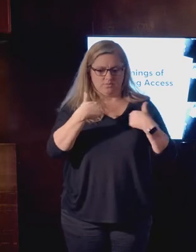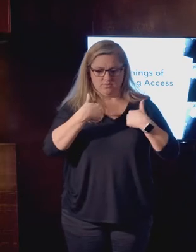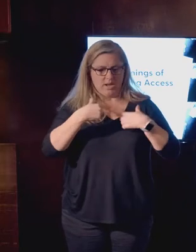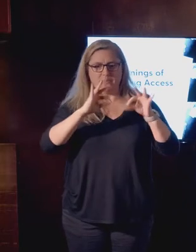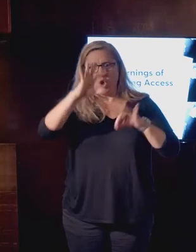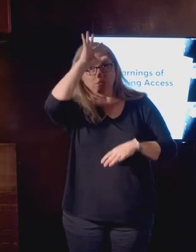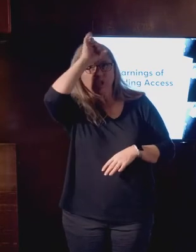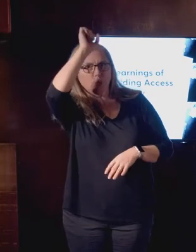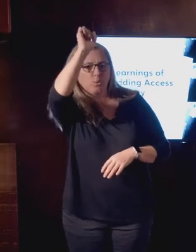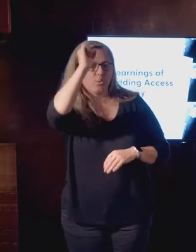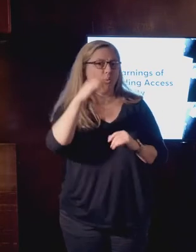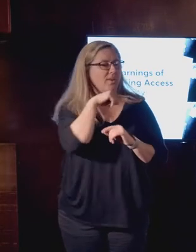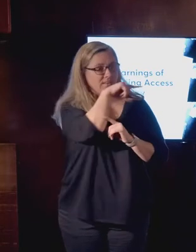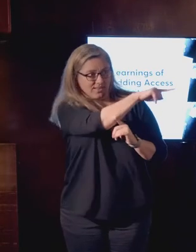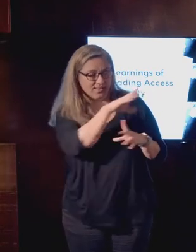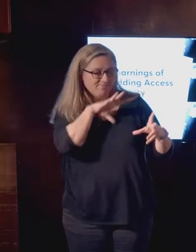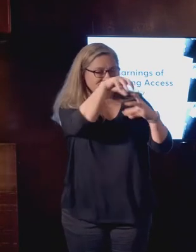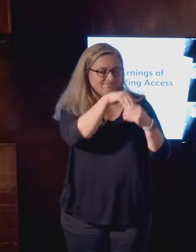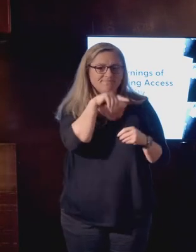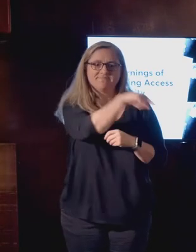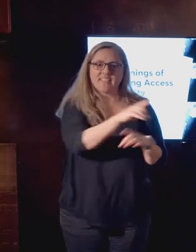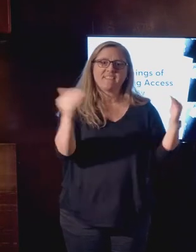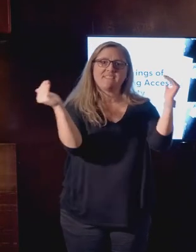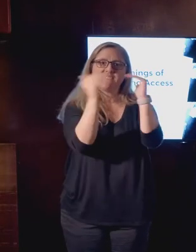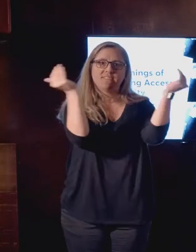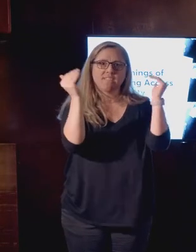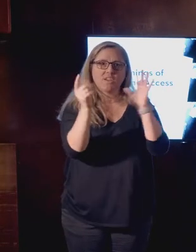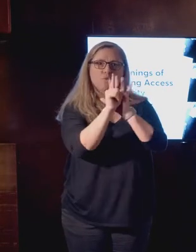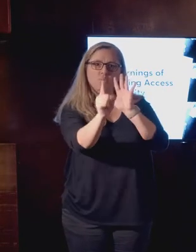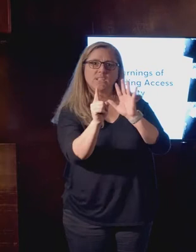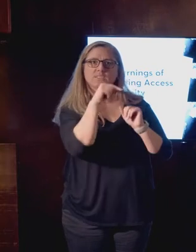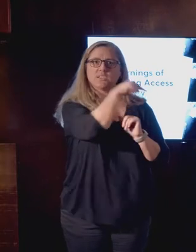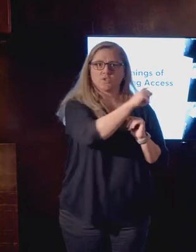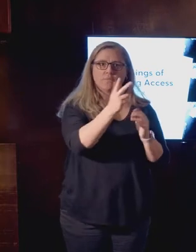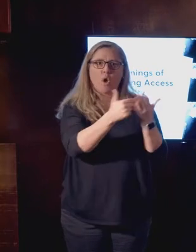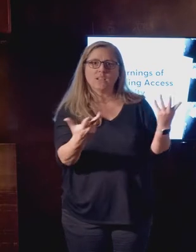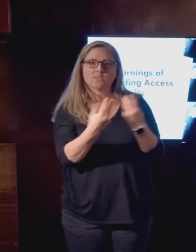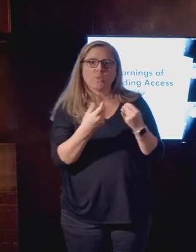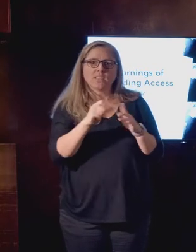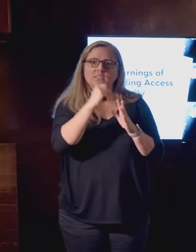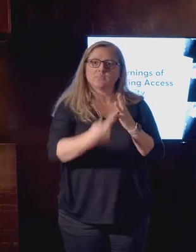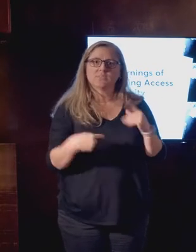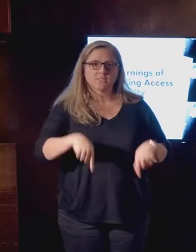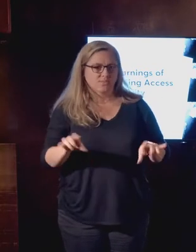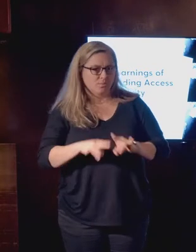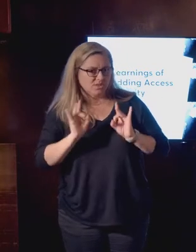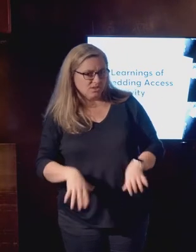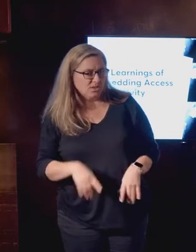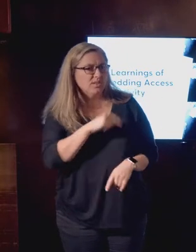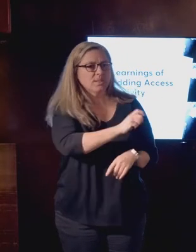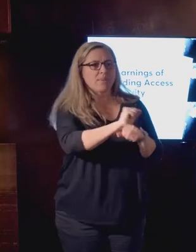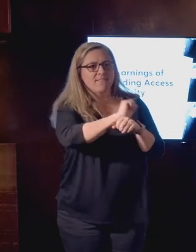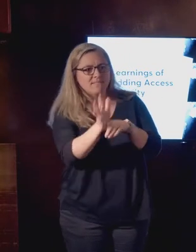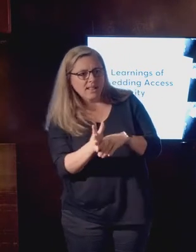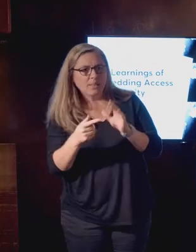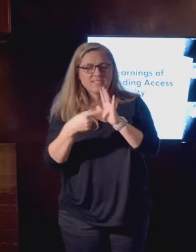Unicorn. She's been a keen advocate for fair representation for artists with a disability in Australia theatre, film and TV, a member of the